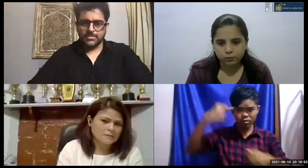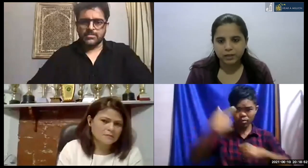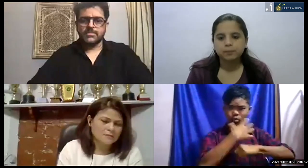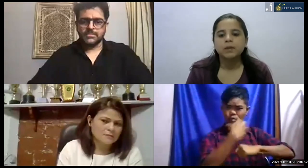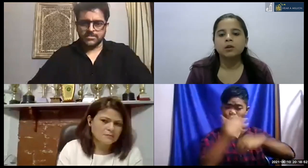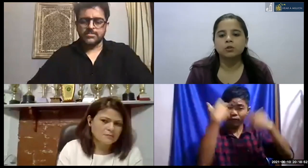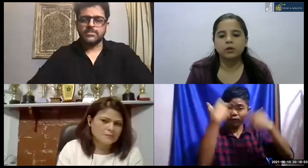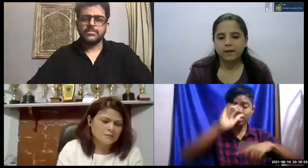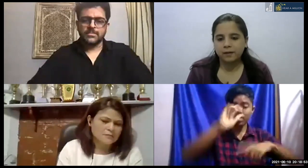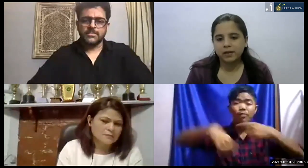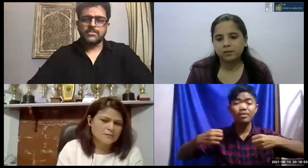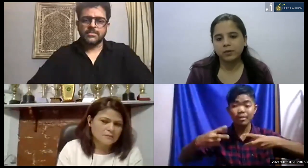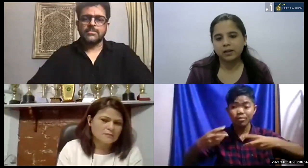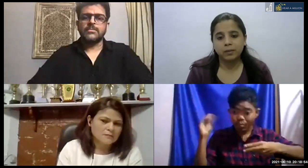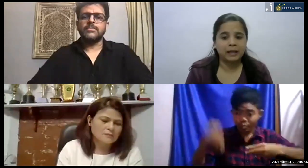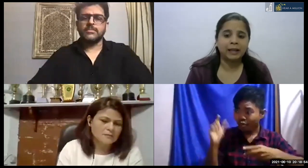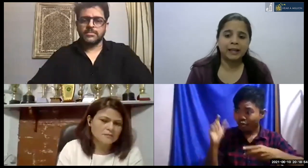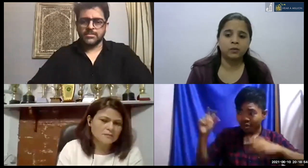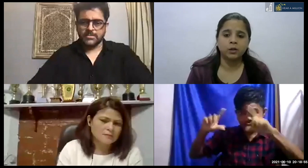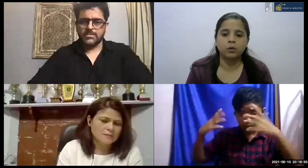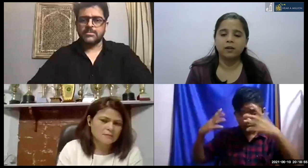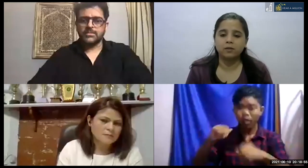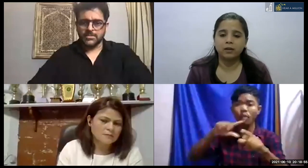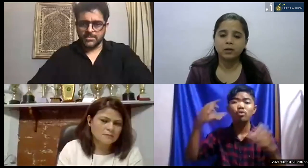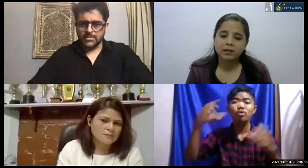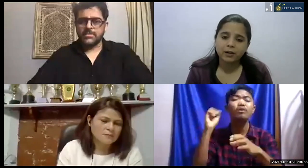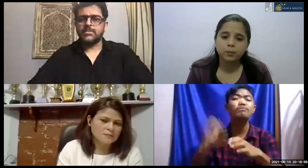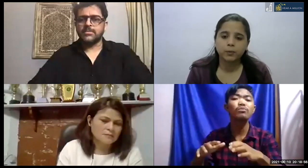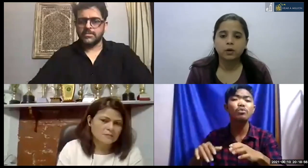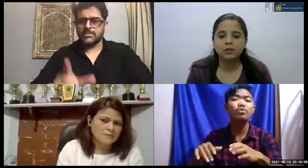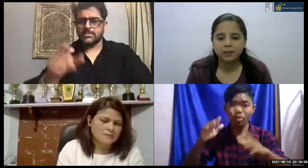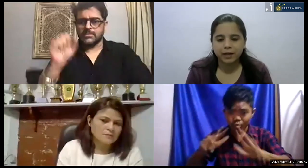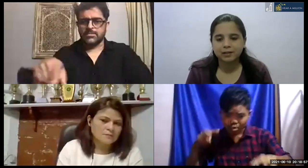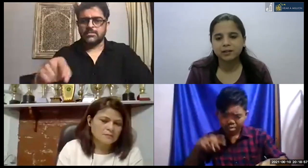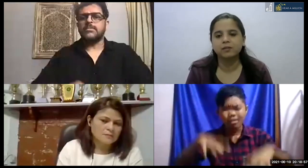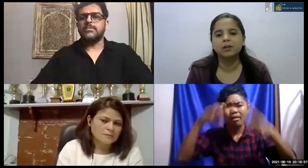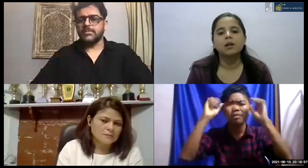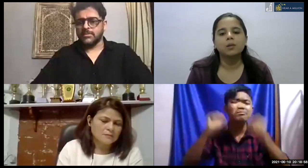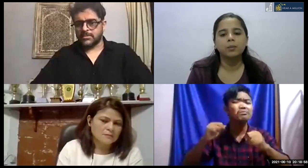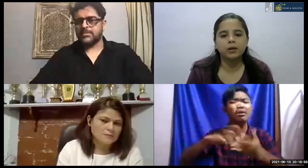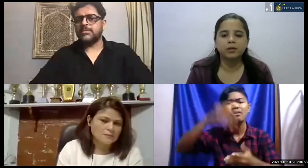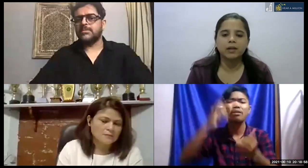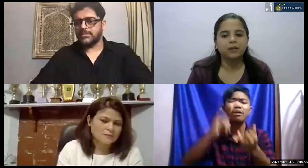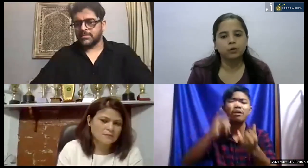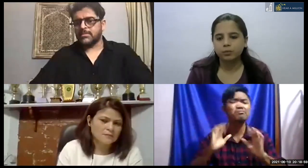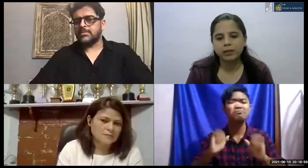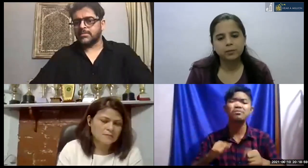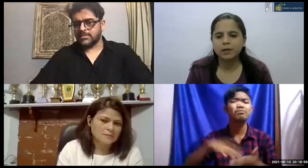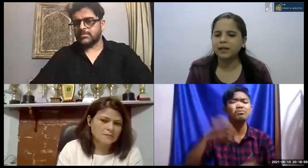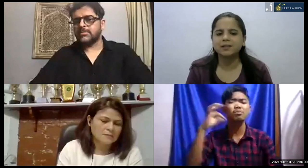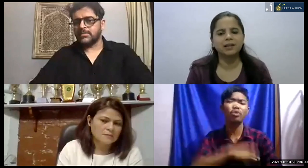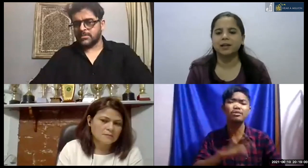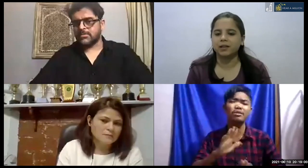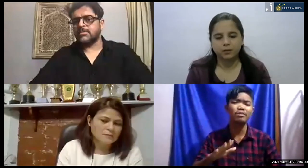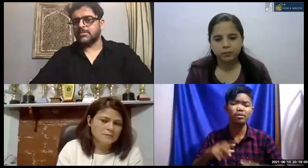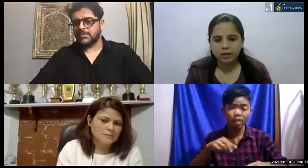video, right? So if I'm making any video, I will try to put all the subtitles, and I will put it on that group. Then people